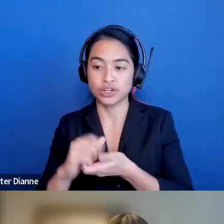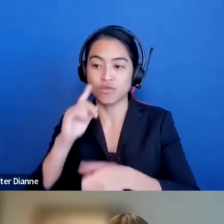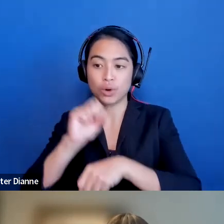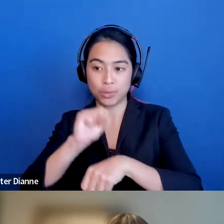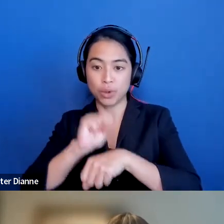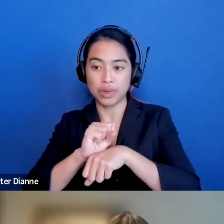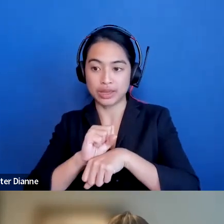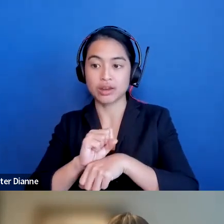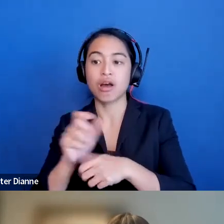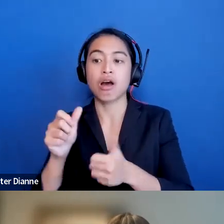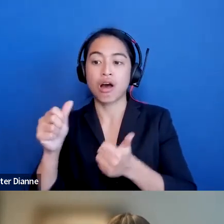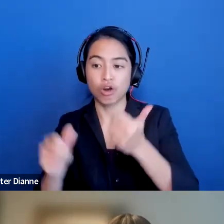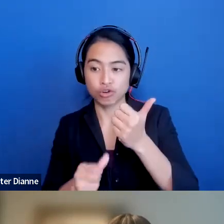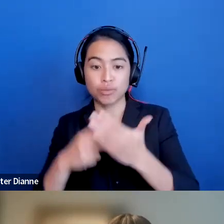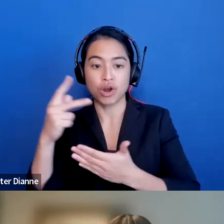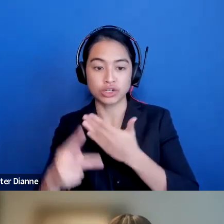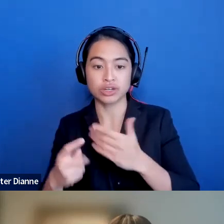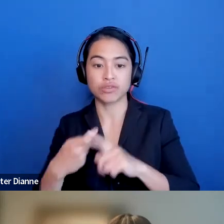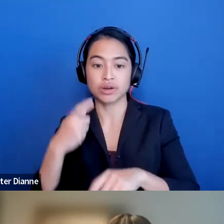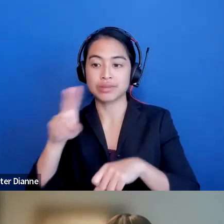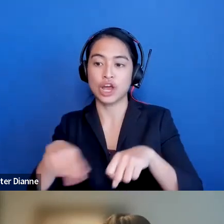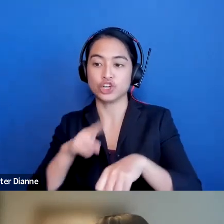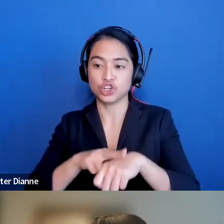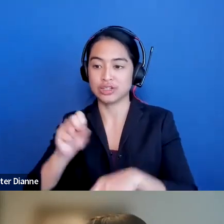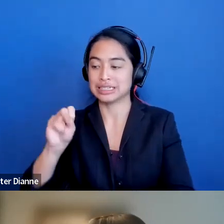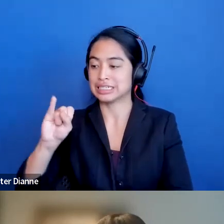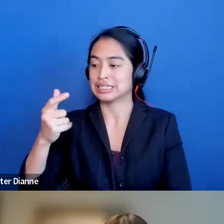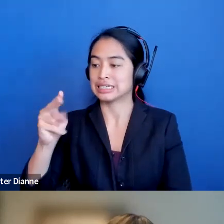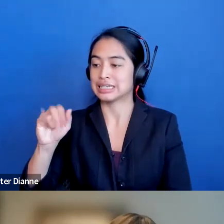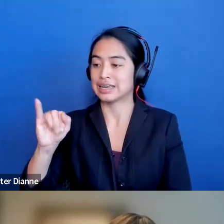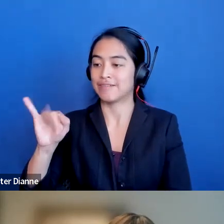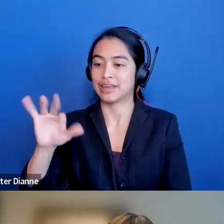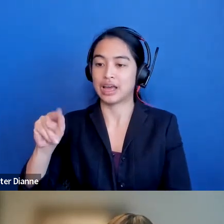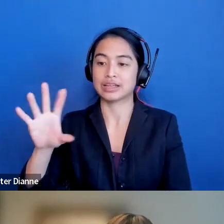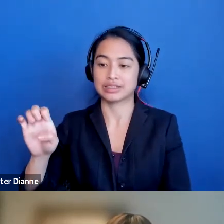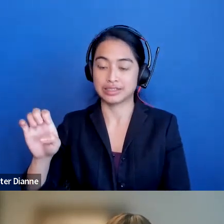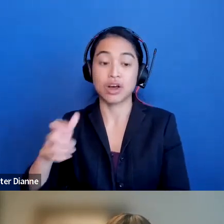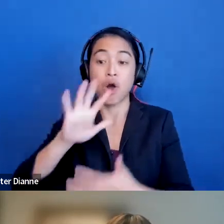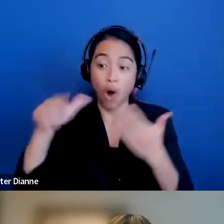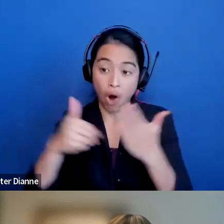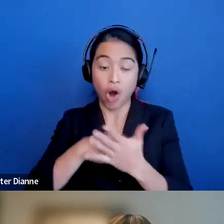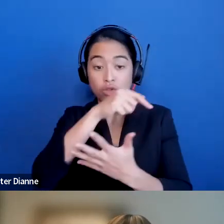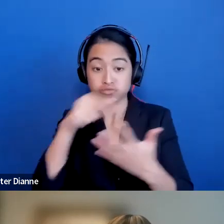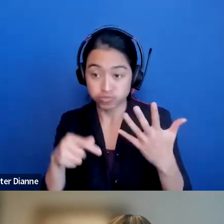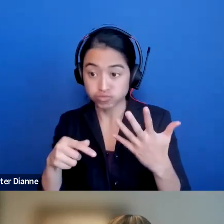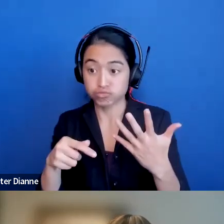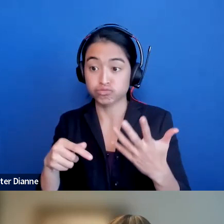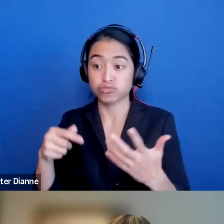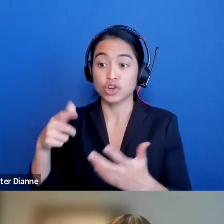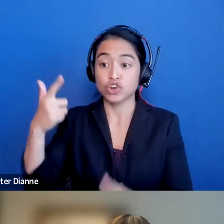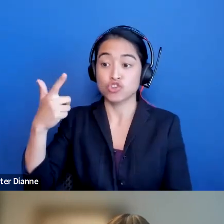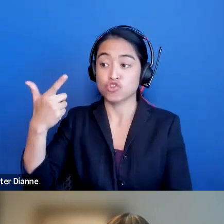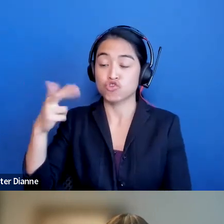employment under the projects of national significance. Every one of these grantees, as most of you know, serves people